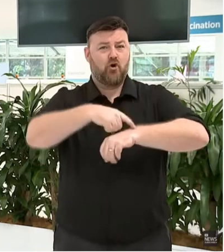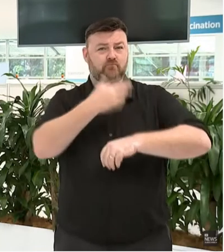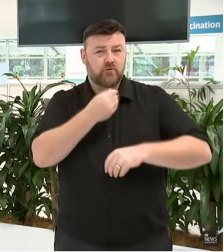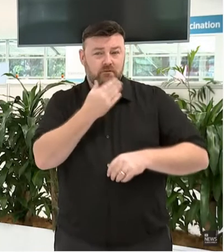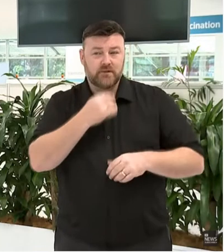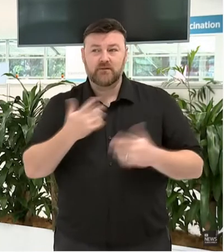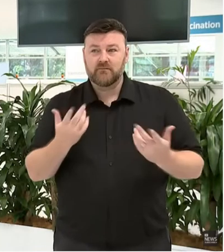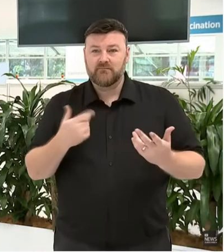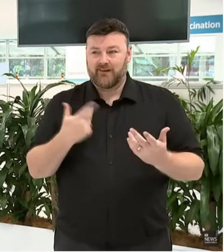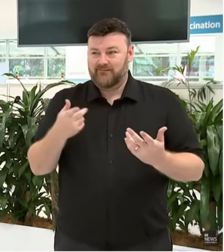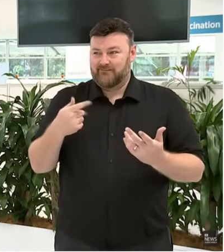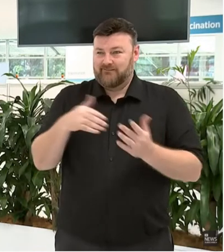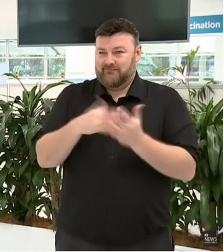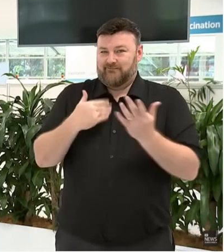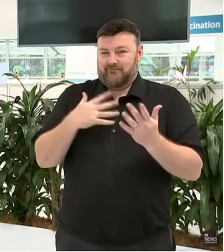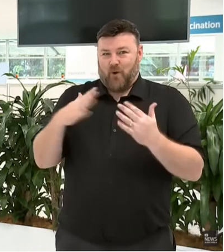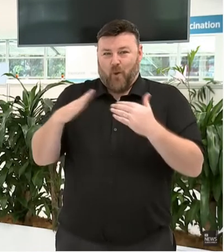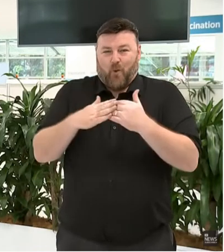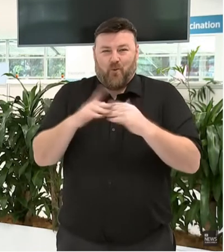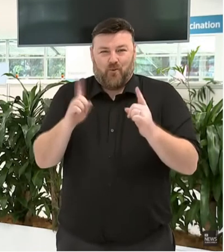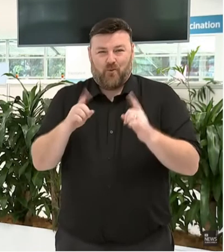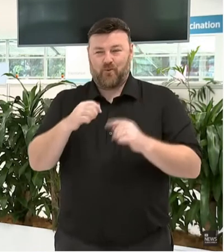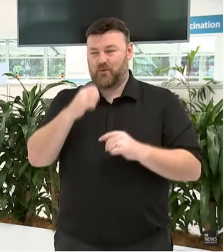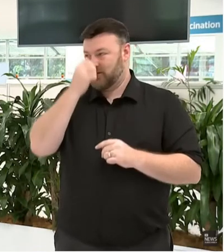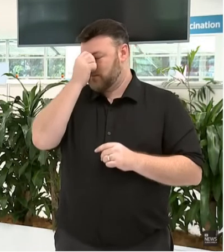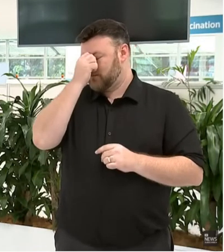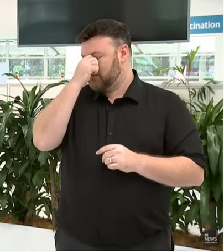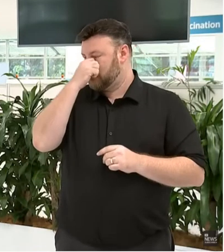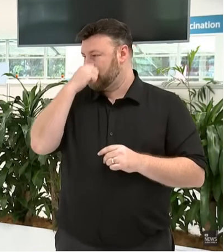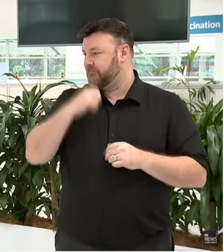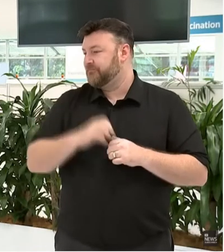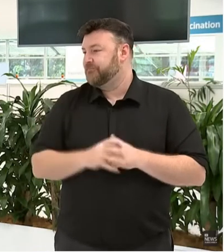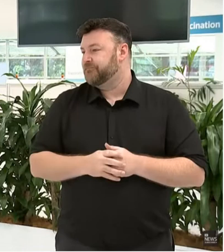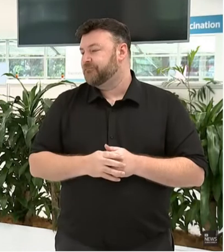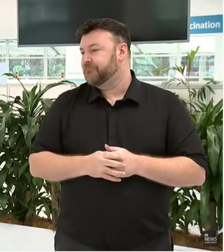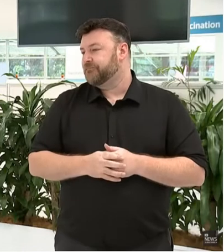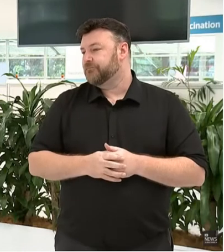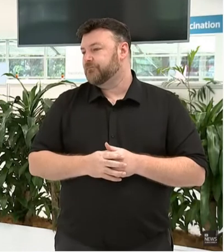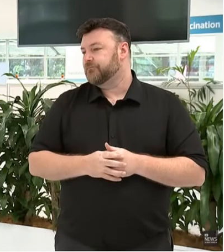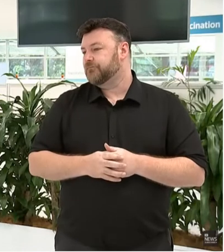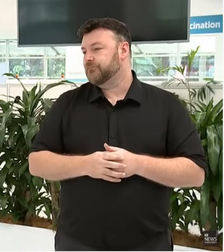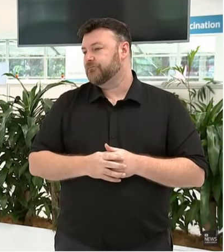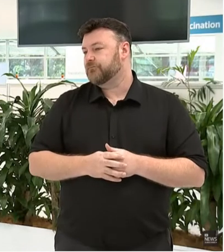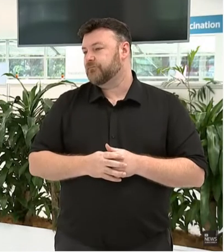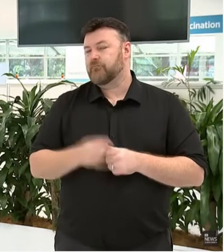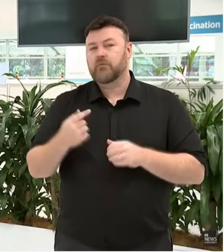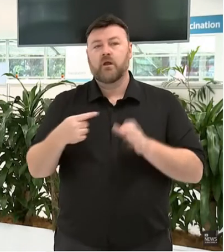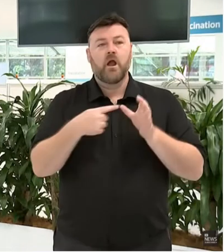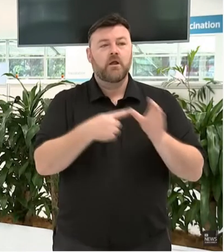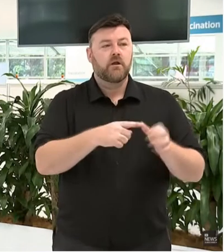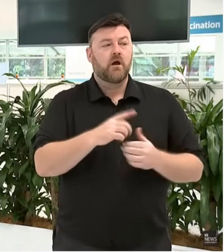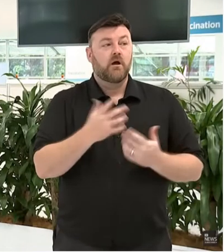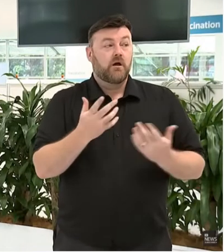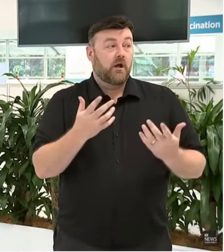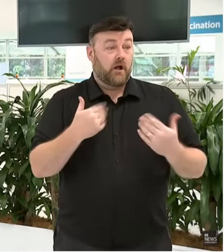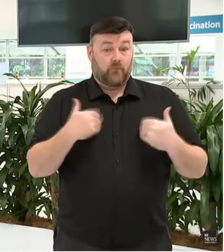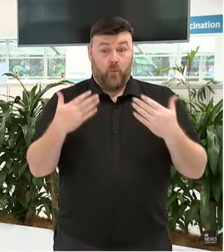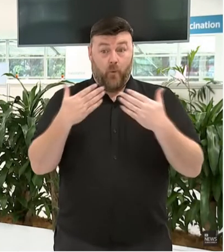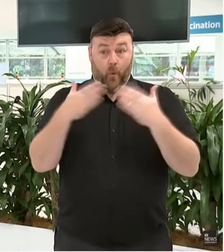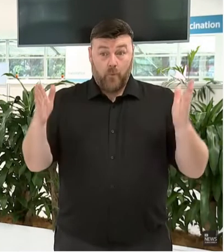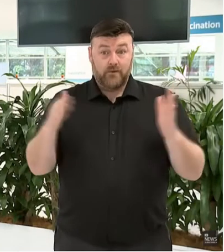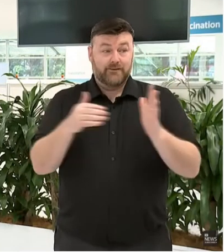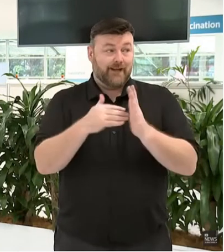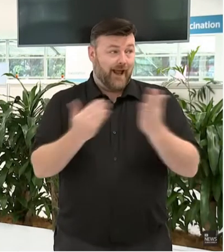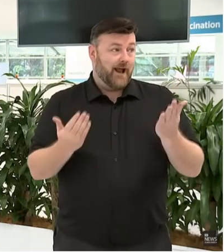best time of the year. And the reality is, if we were to open up, as we open up, if we were to change the